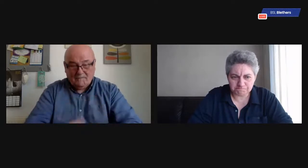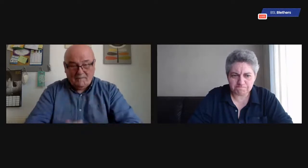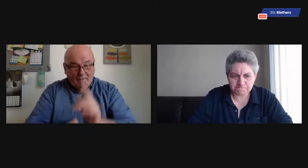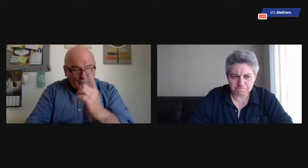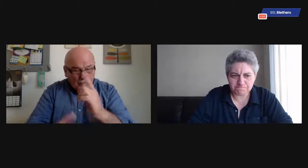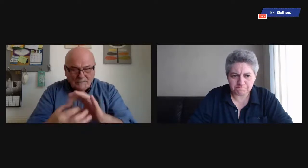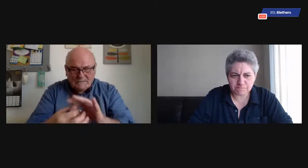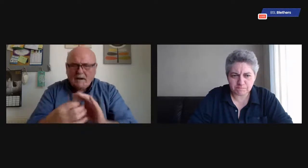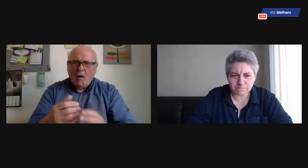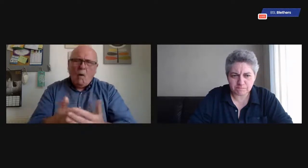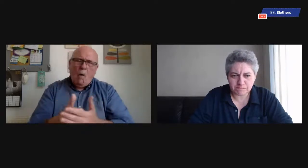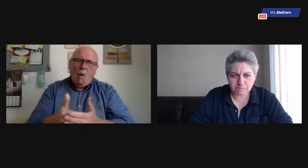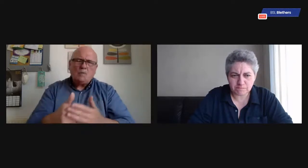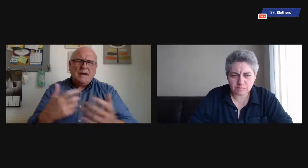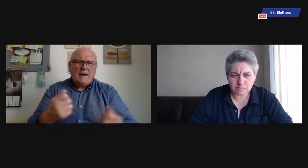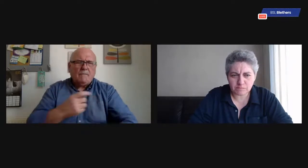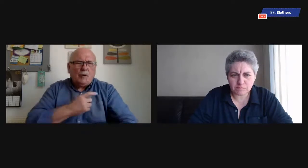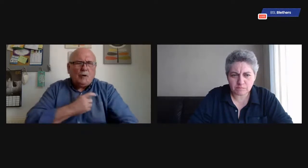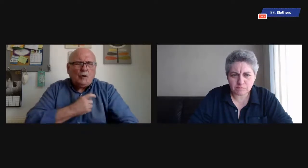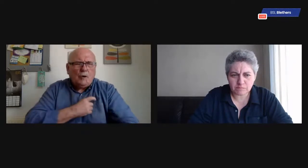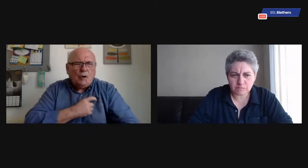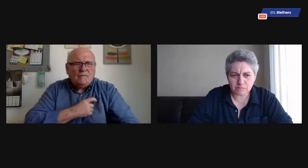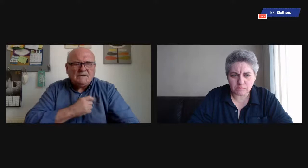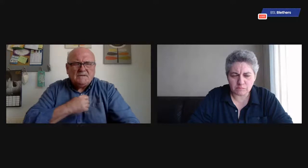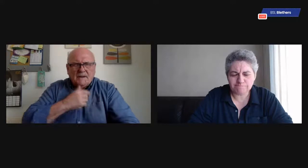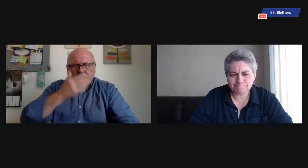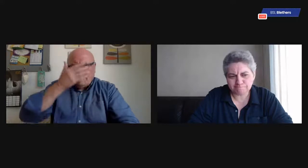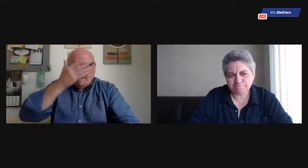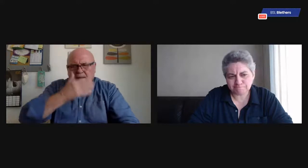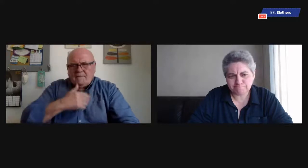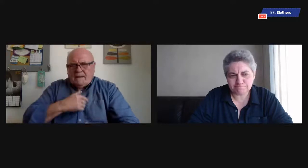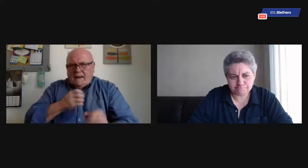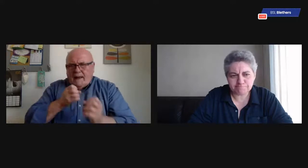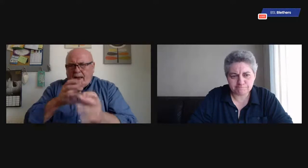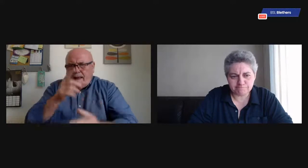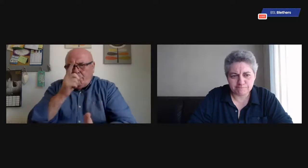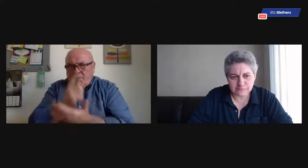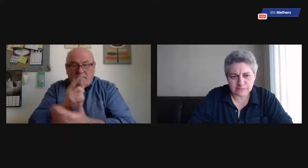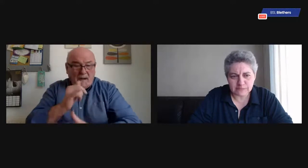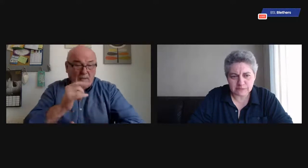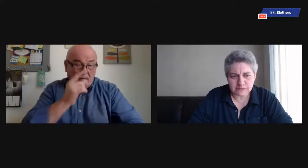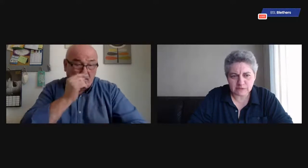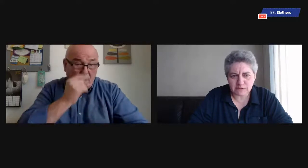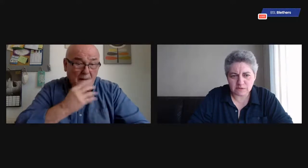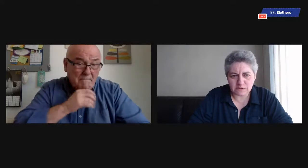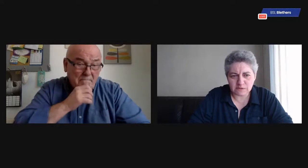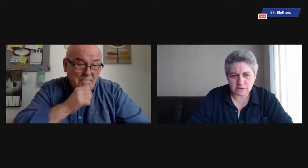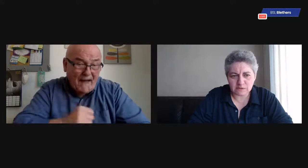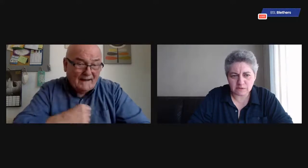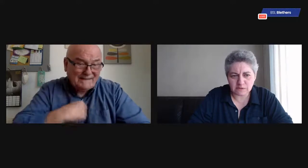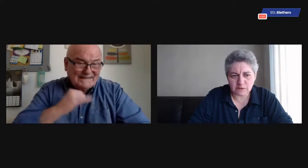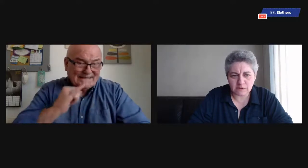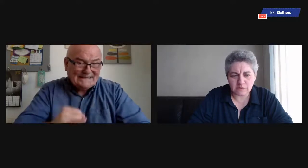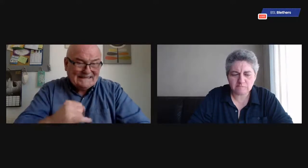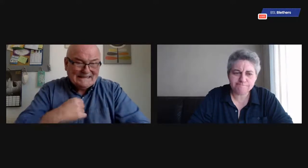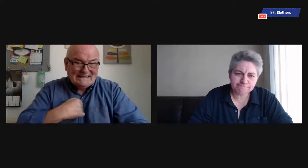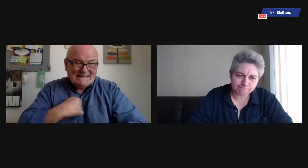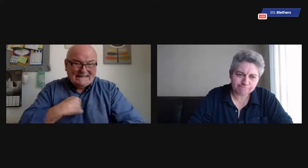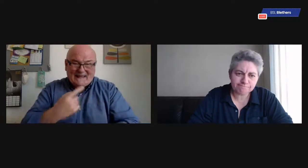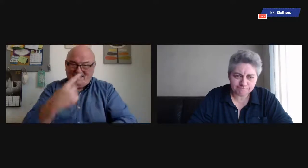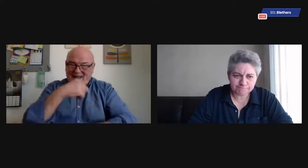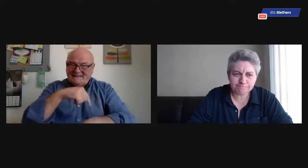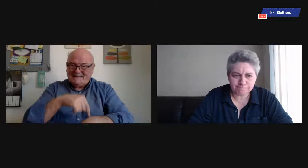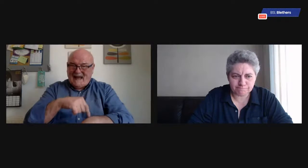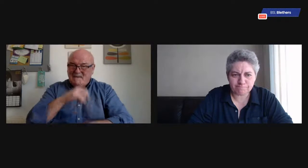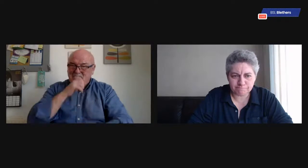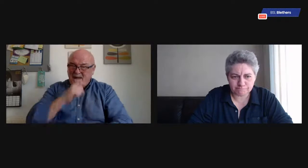This is all about building rapport. So there's always a bit of nervousness. You can see someone's face,